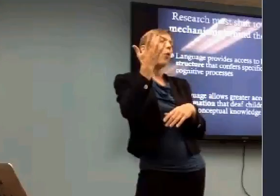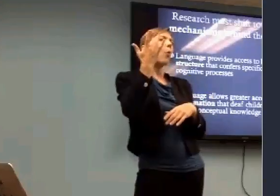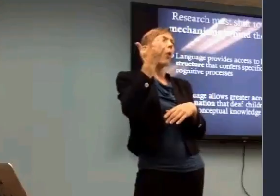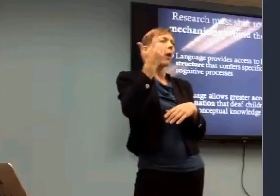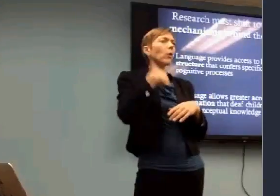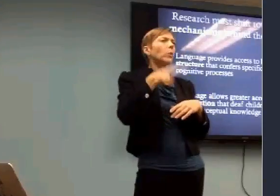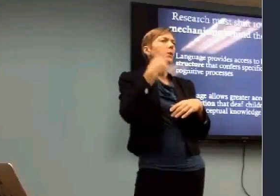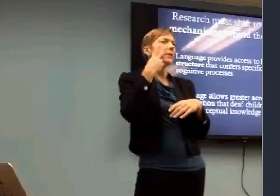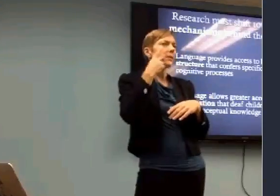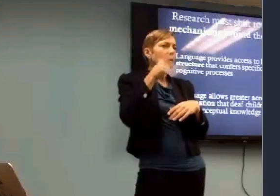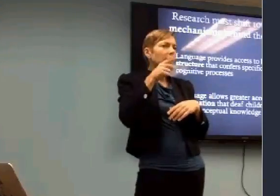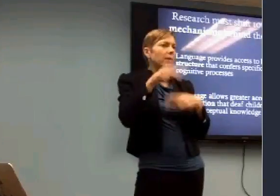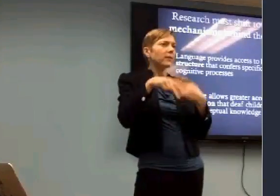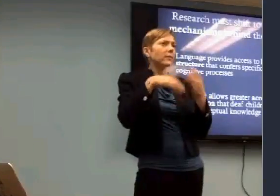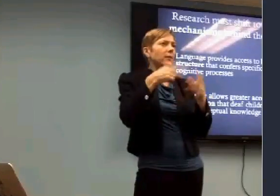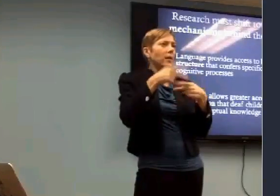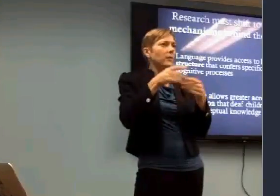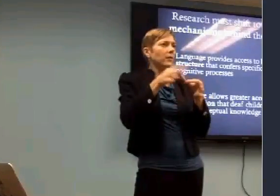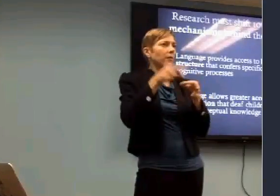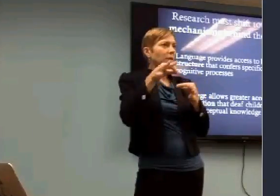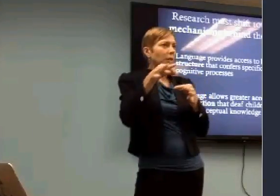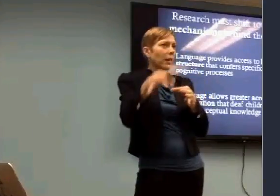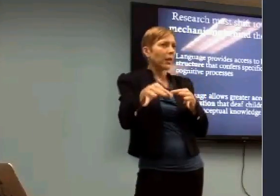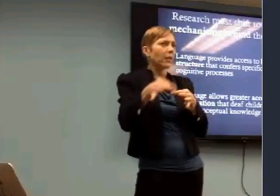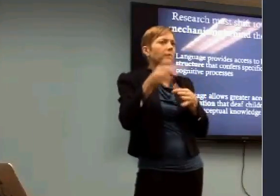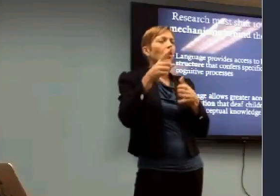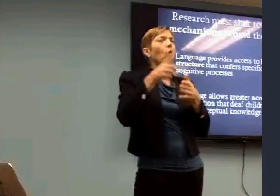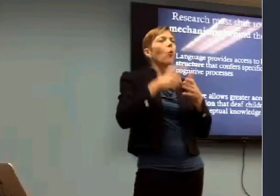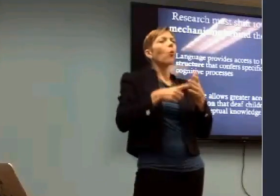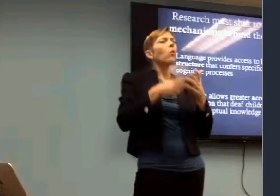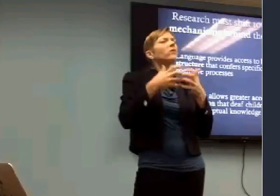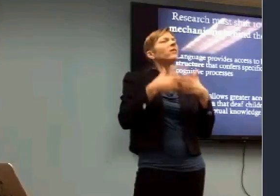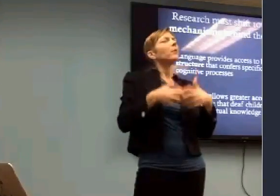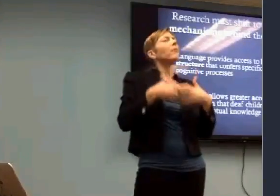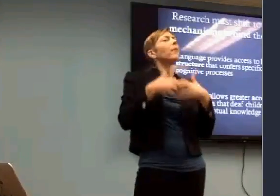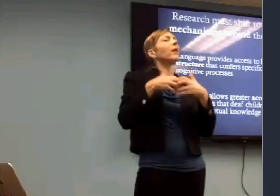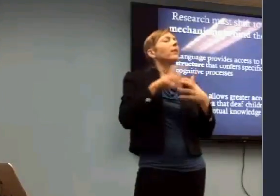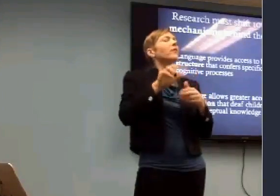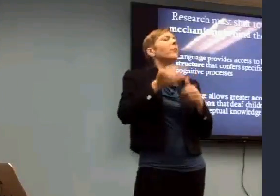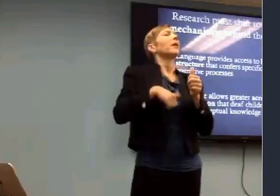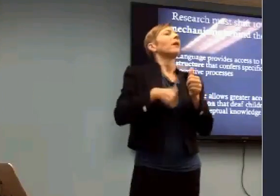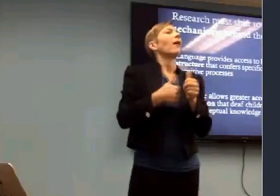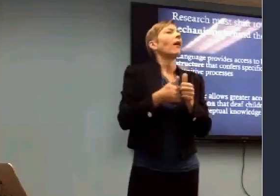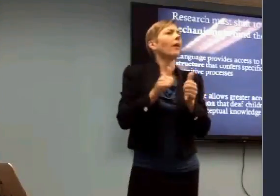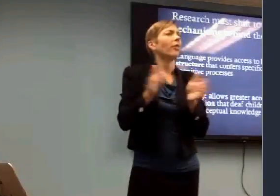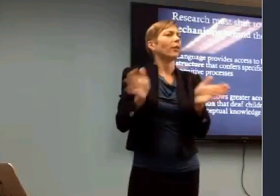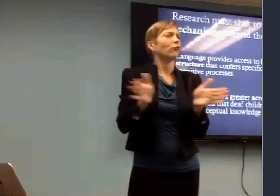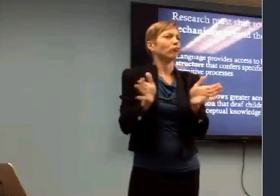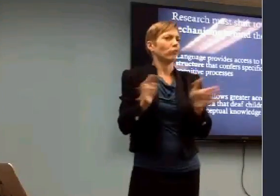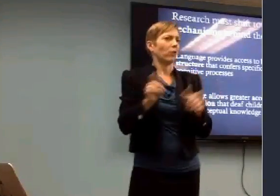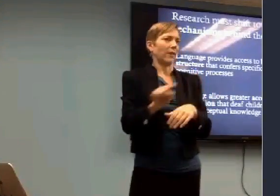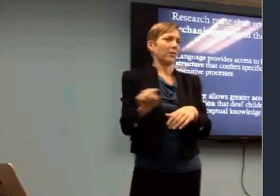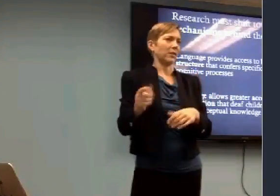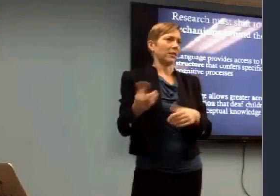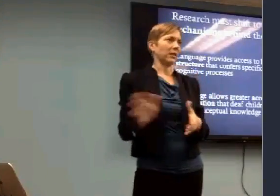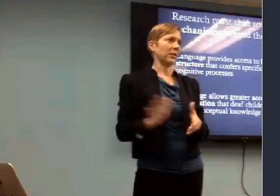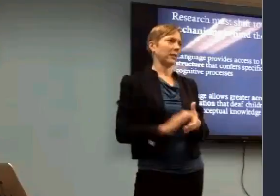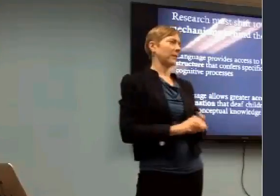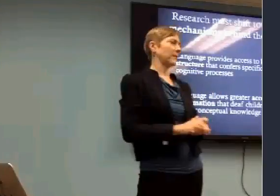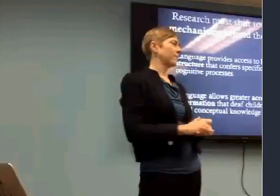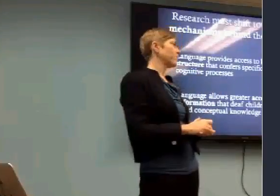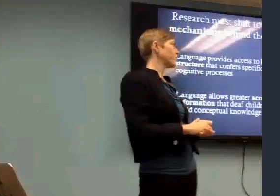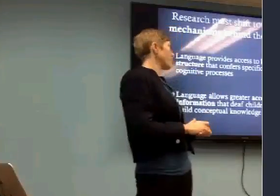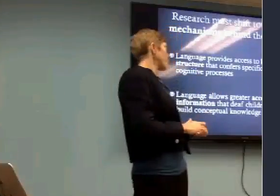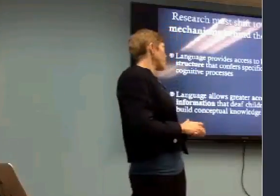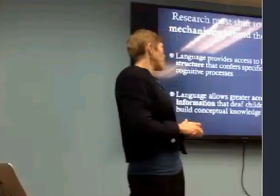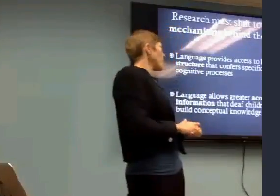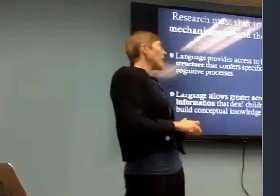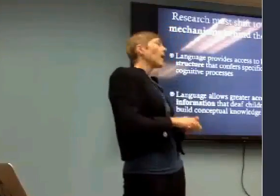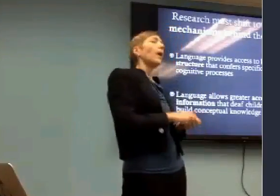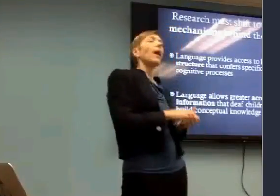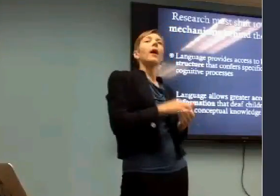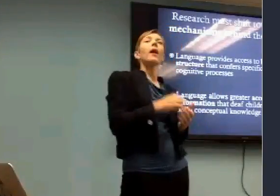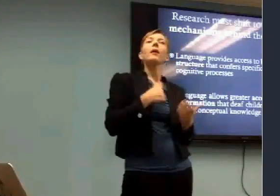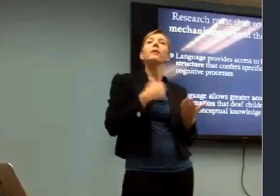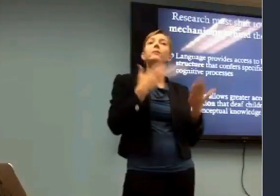on why we are seeing these kinds of significant delays and what are the mechanisms that drive these